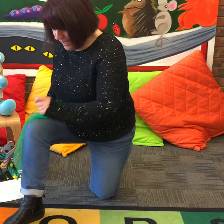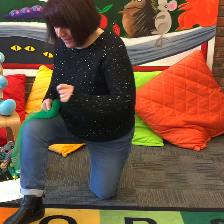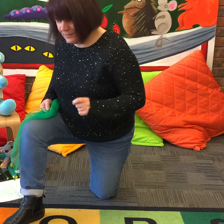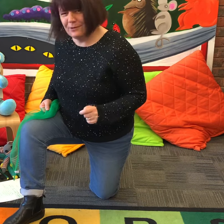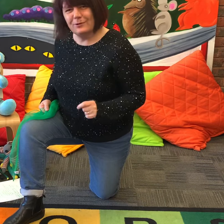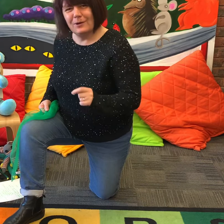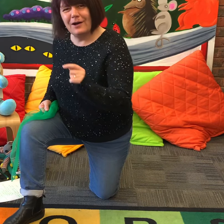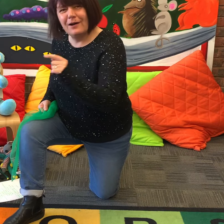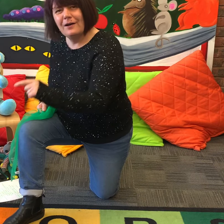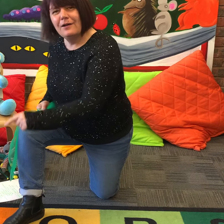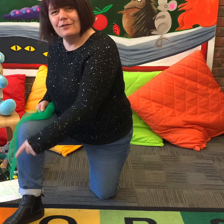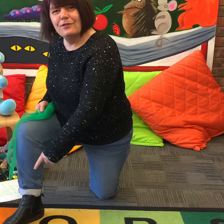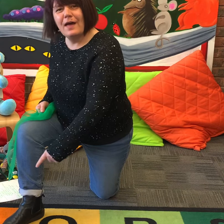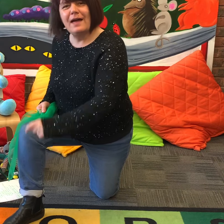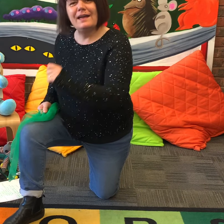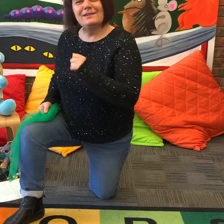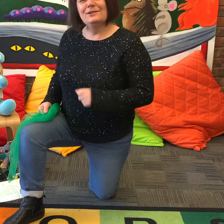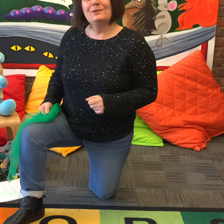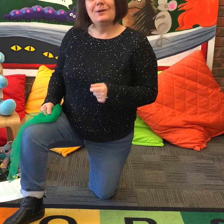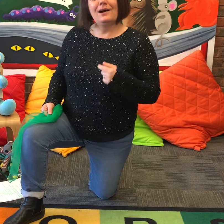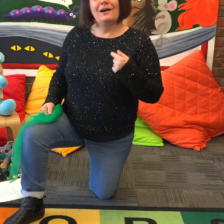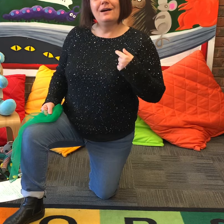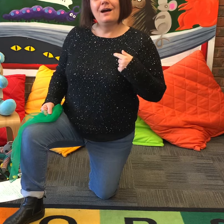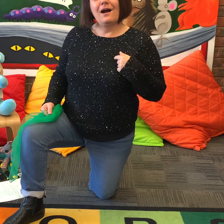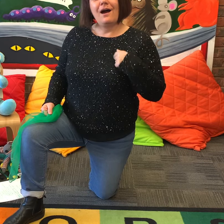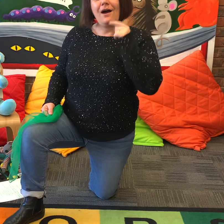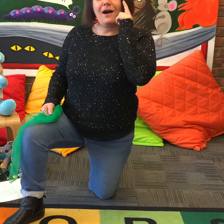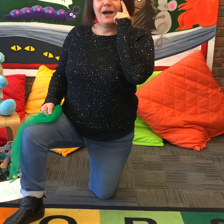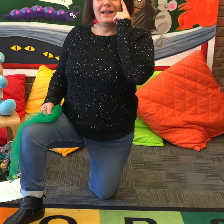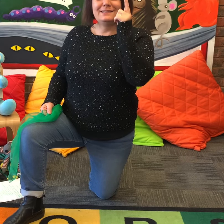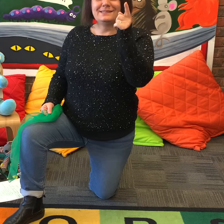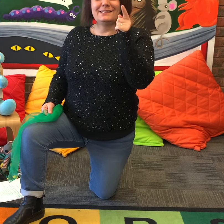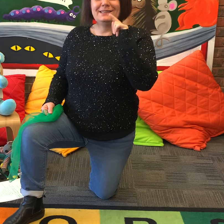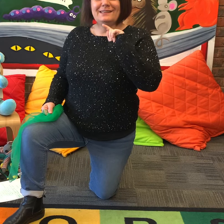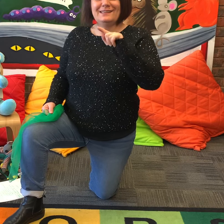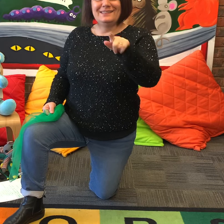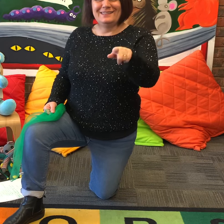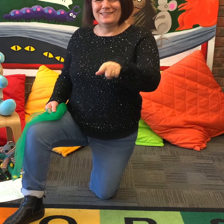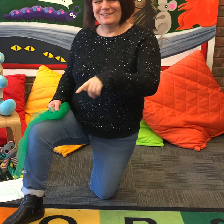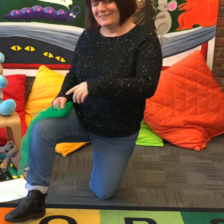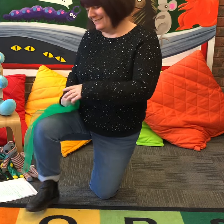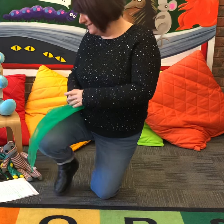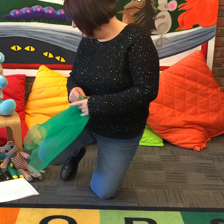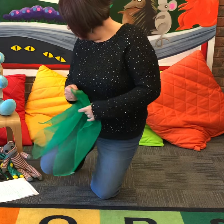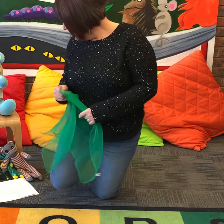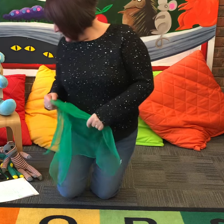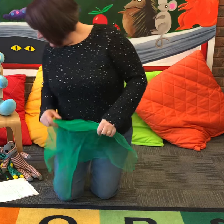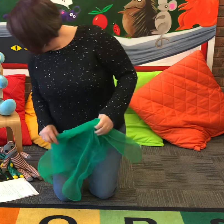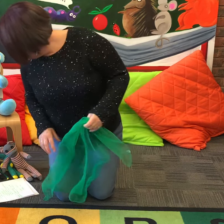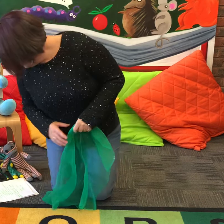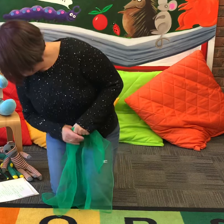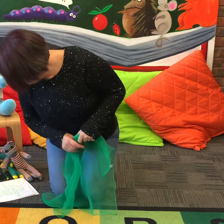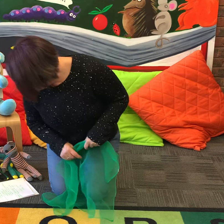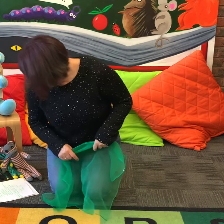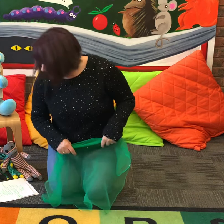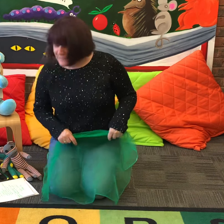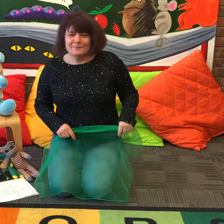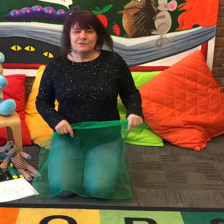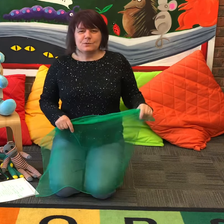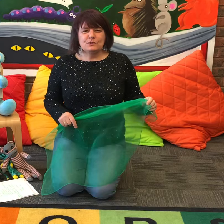you are. There you are. I see you. Good job, everybody. Shall we do a little